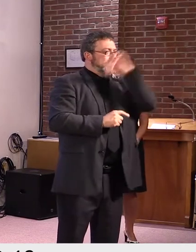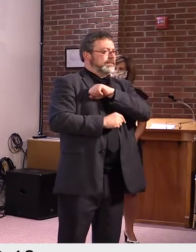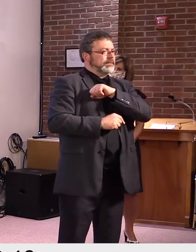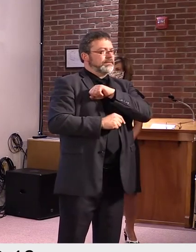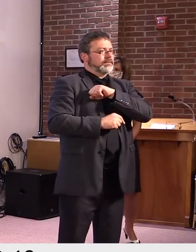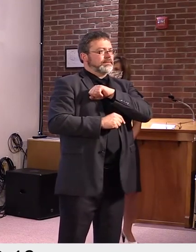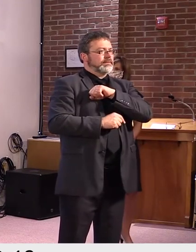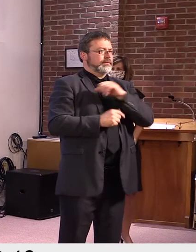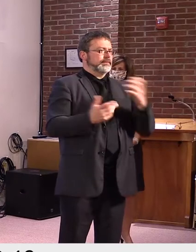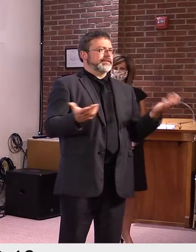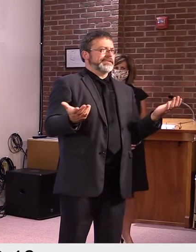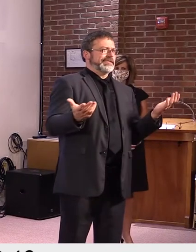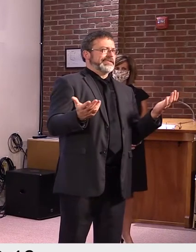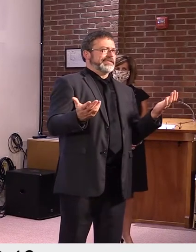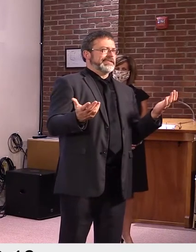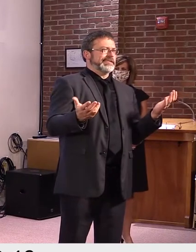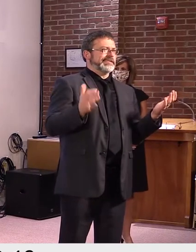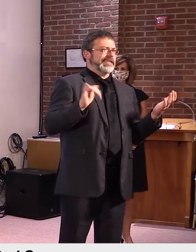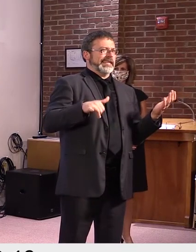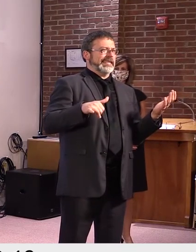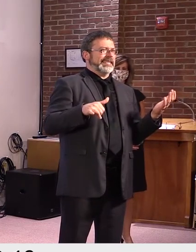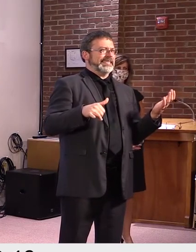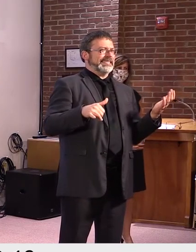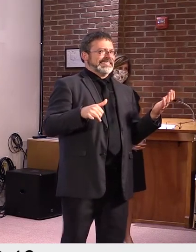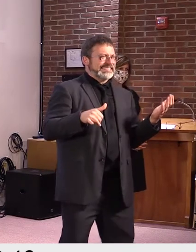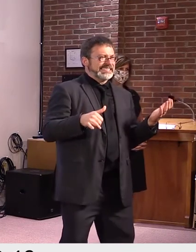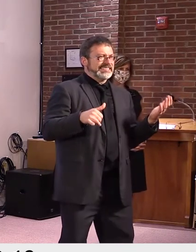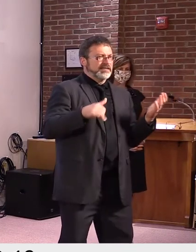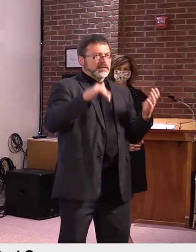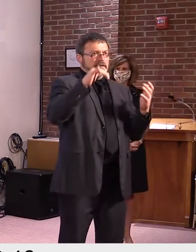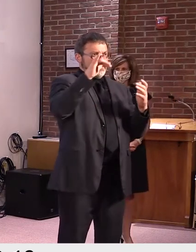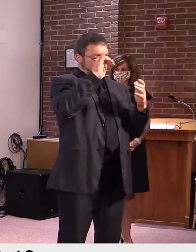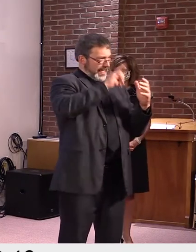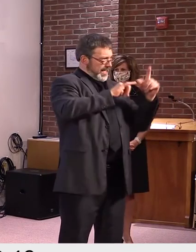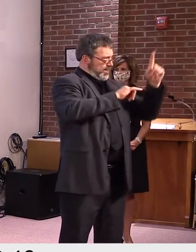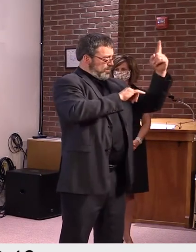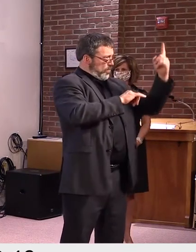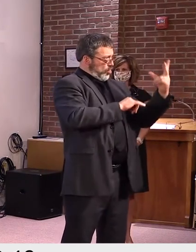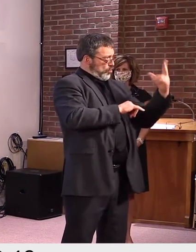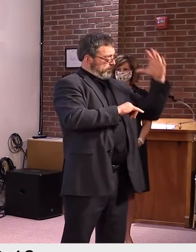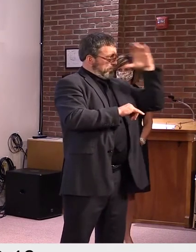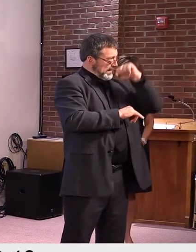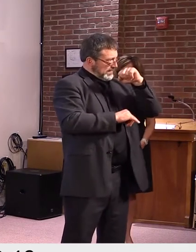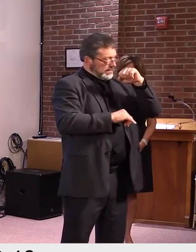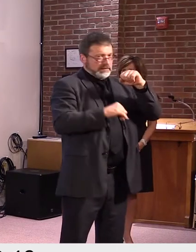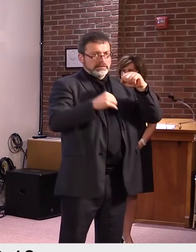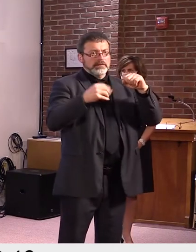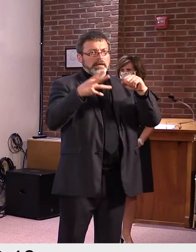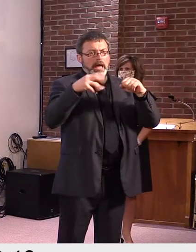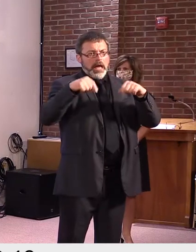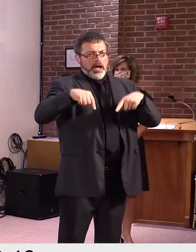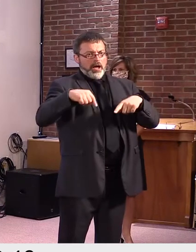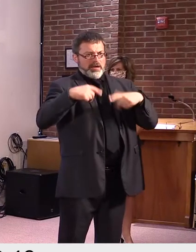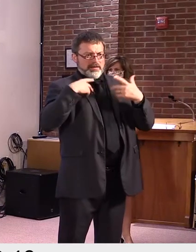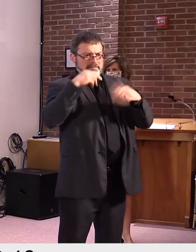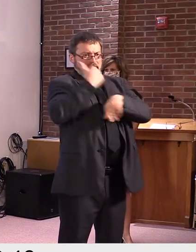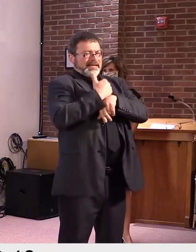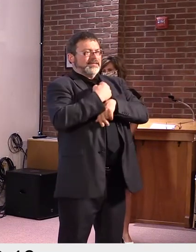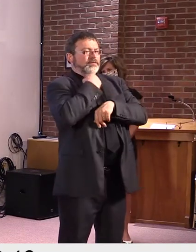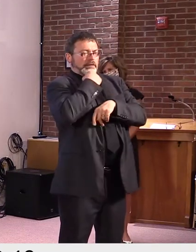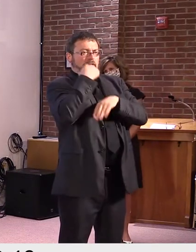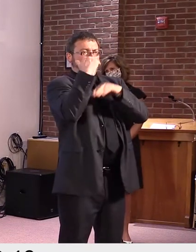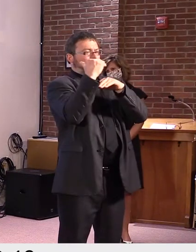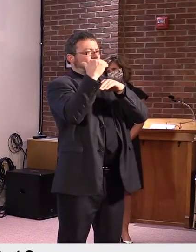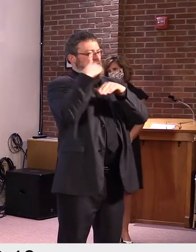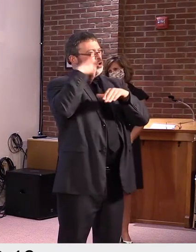on our list of participating, because we won't have another time to do this until 2030 to make any adjustments. So we need